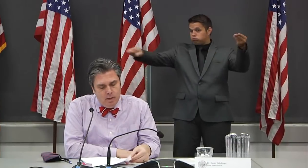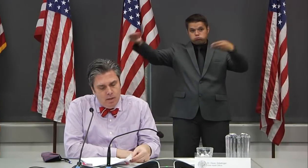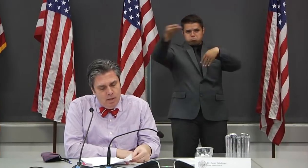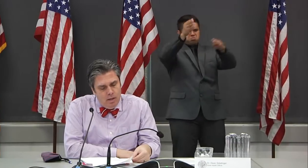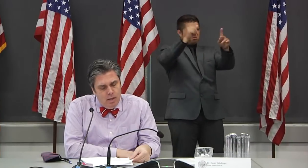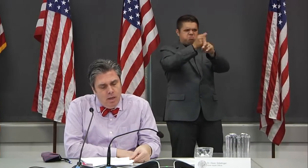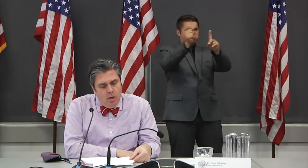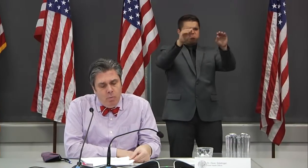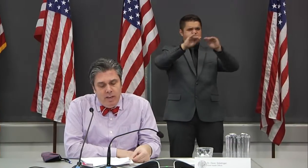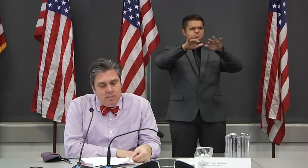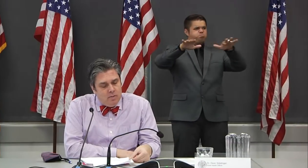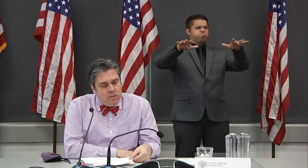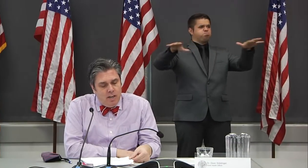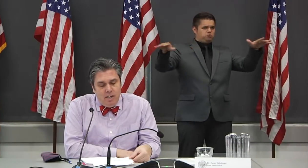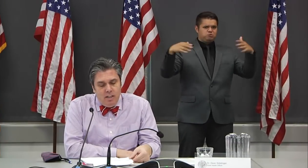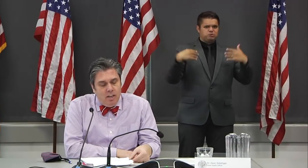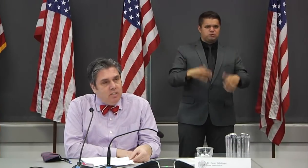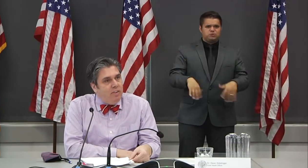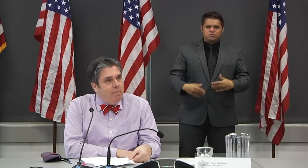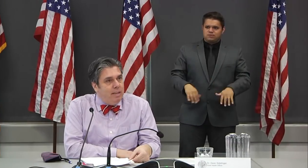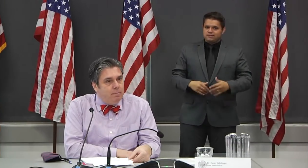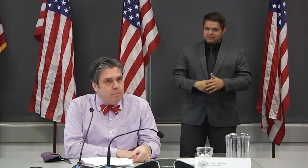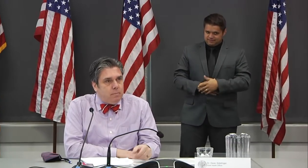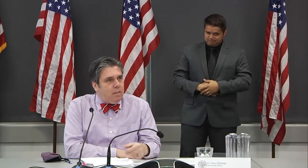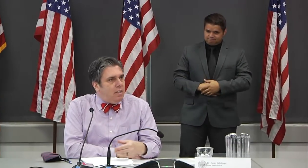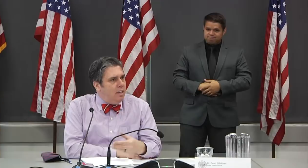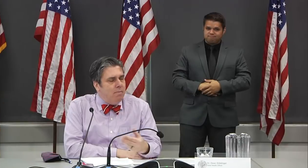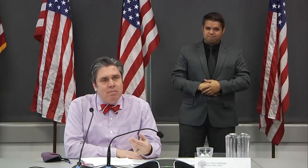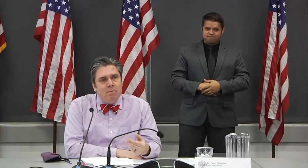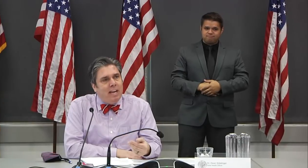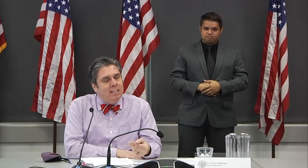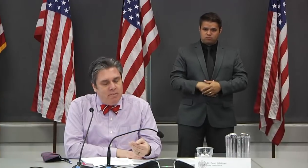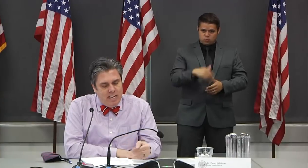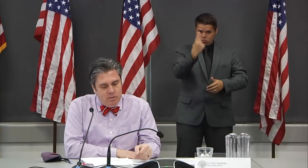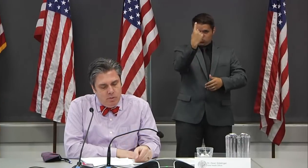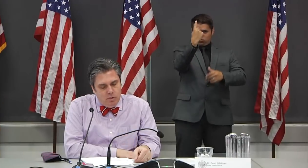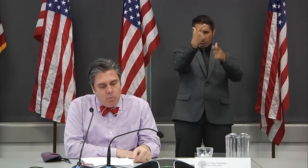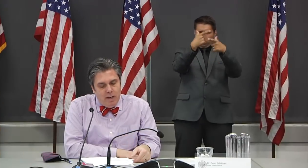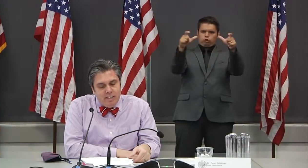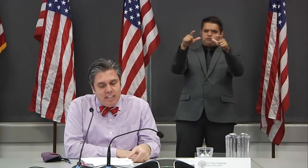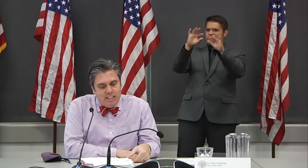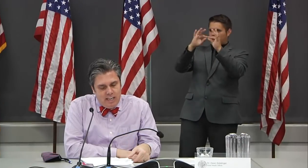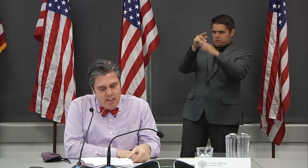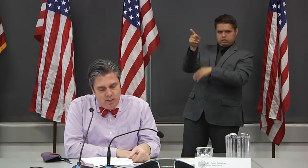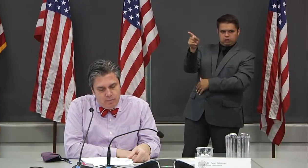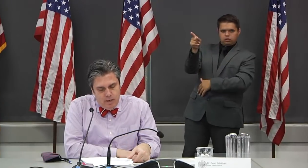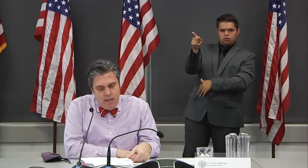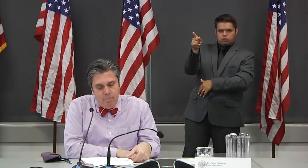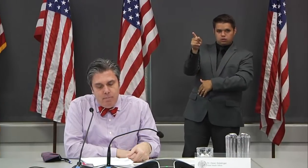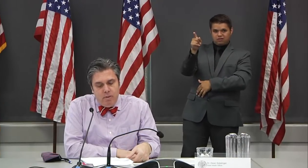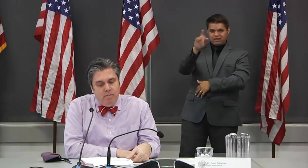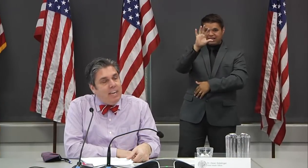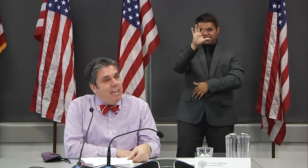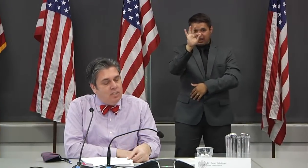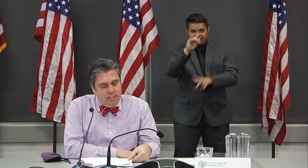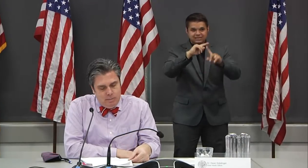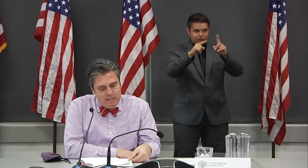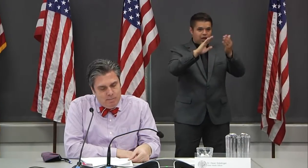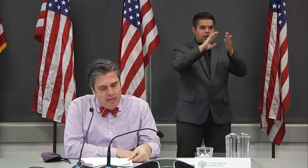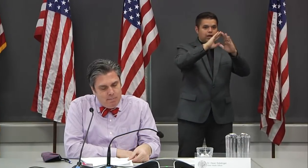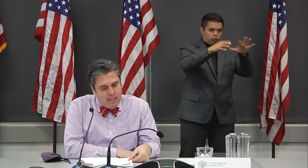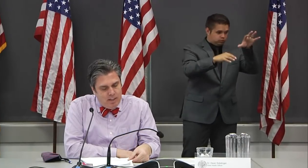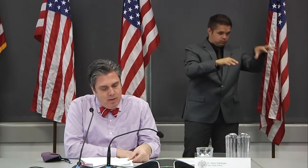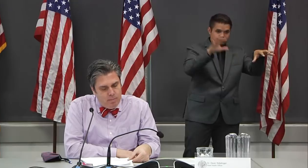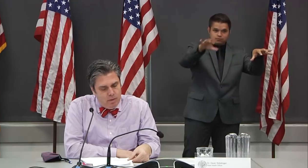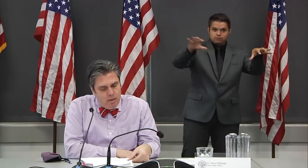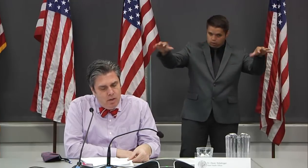lines. We also saw a large family coming from 9 different households who wanted to get together for a vacation and spend